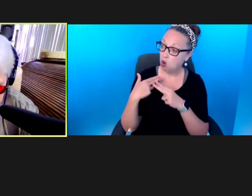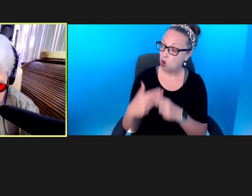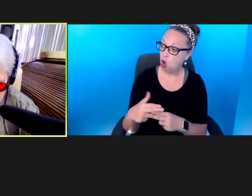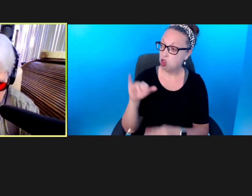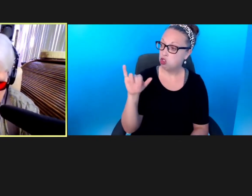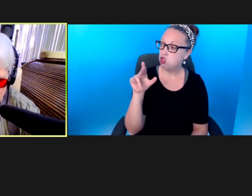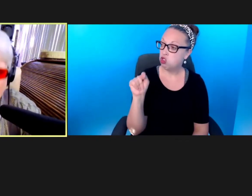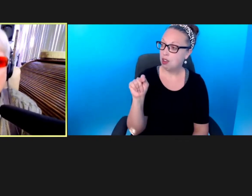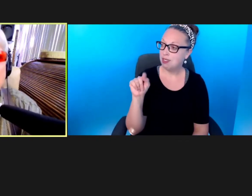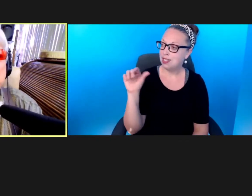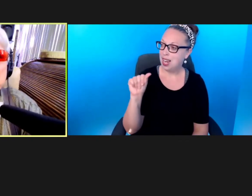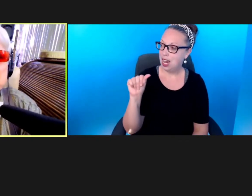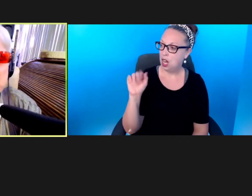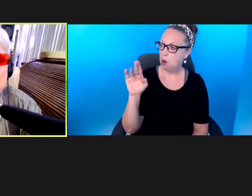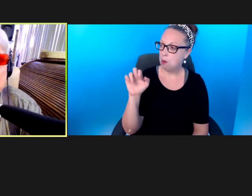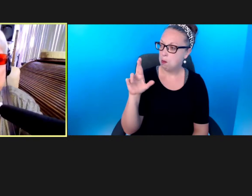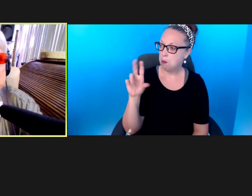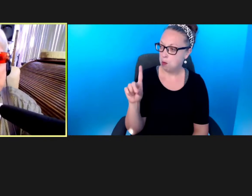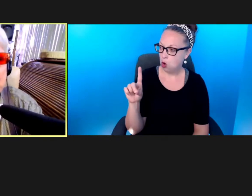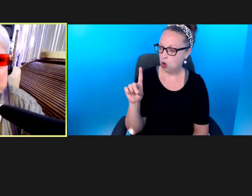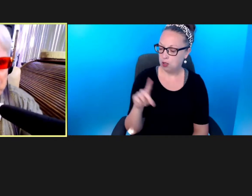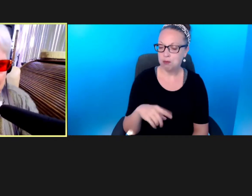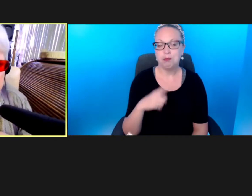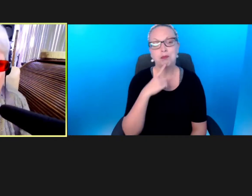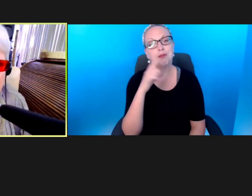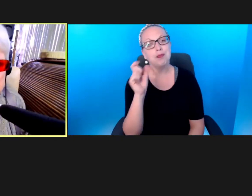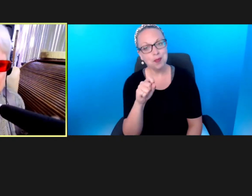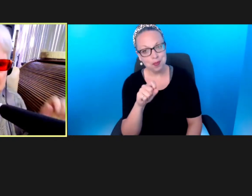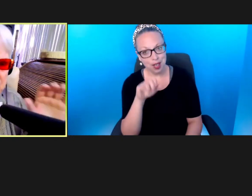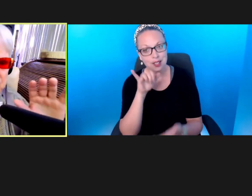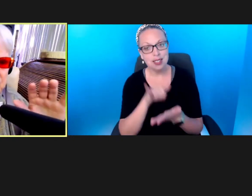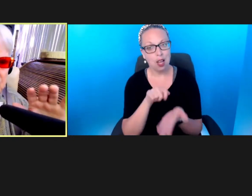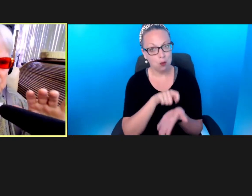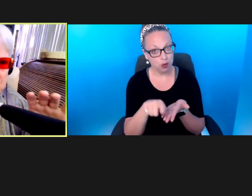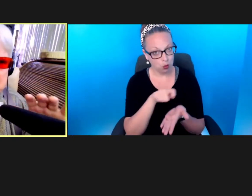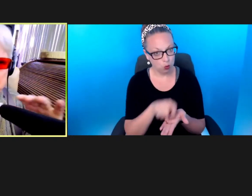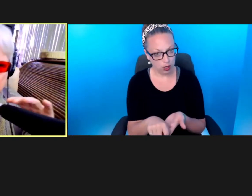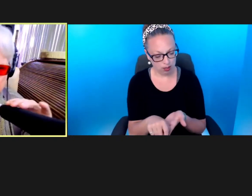Bird. Just a Bird was written actually the